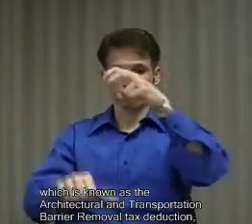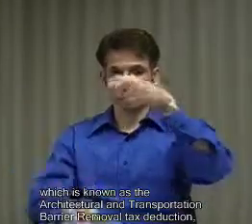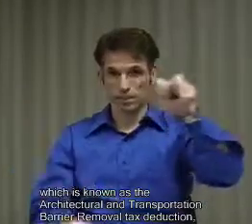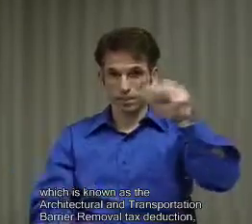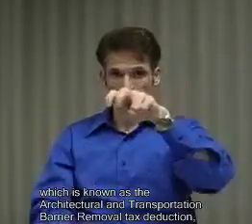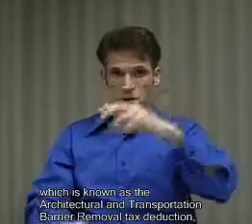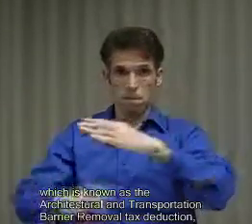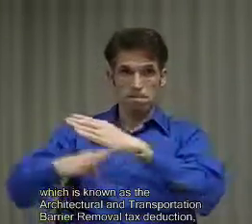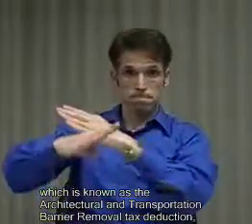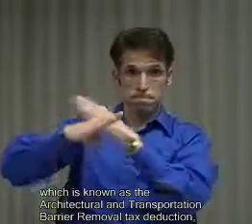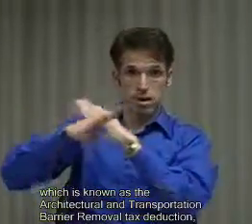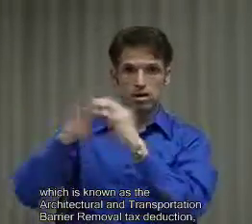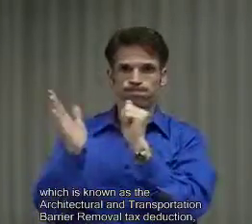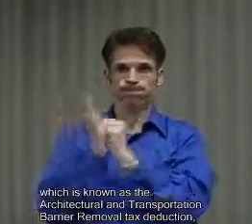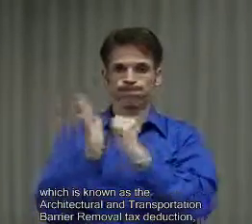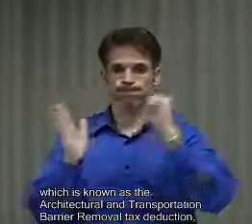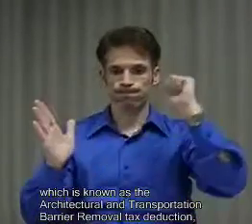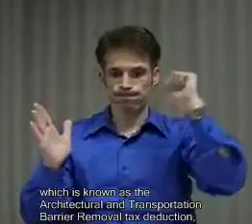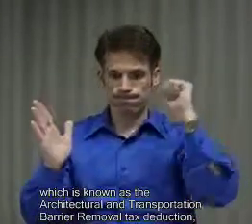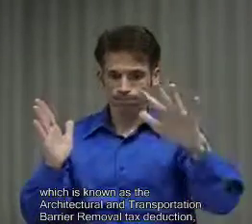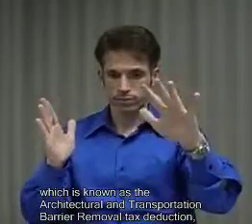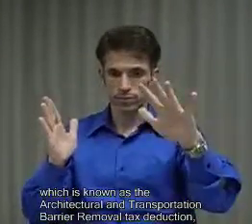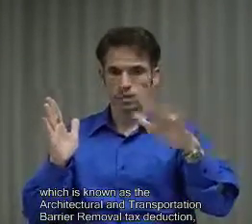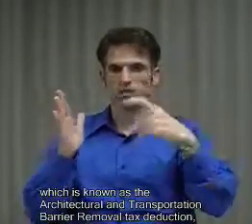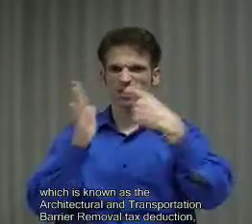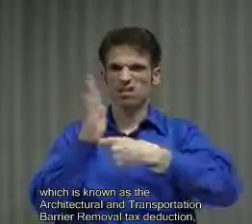and Transportation Barrier Removal Tax Deduction,